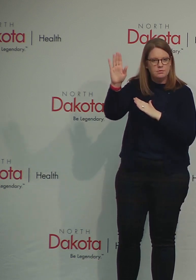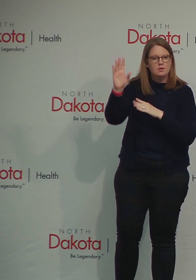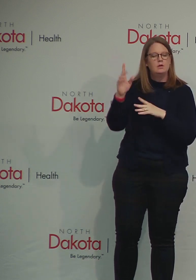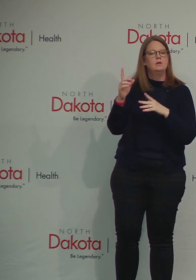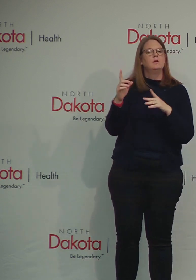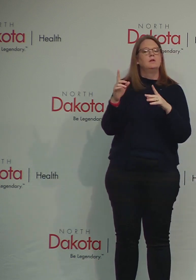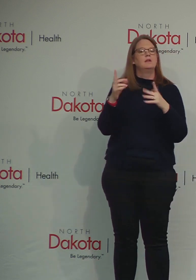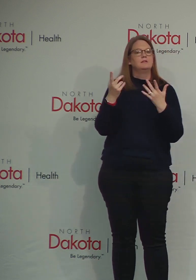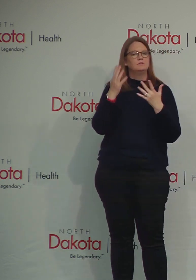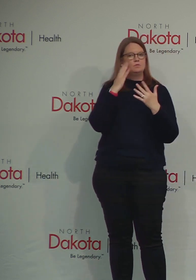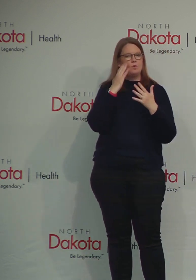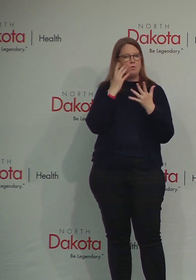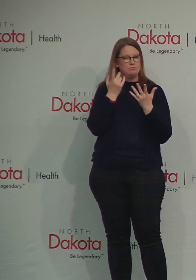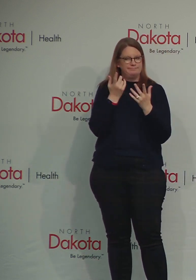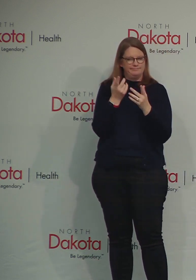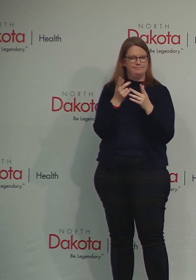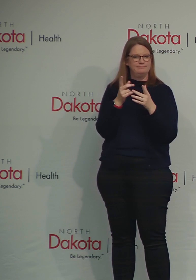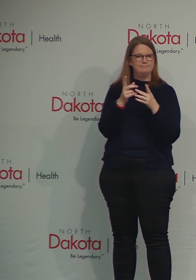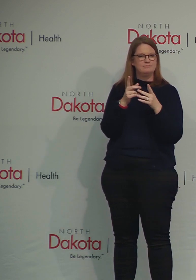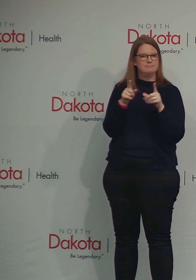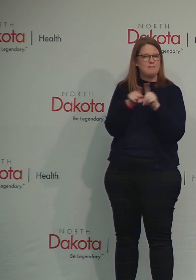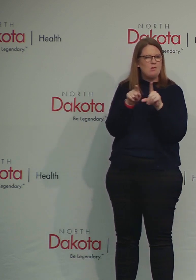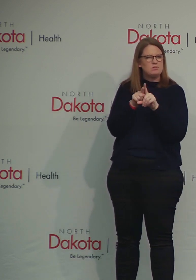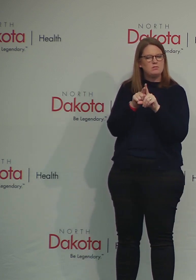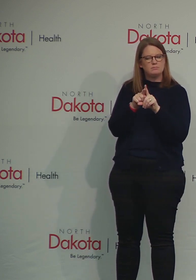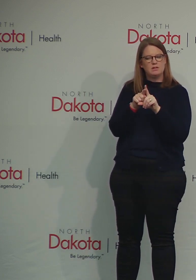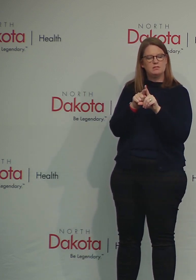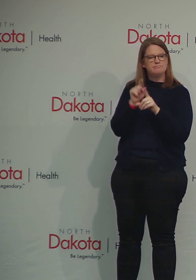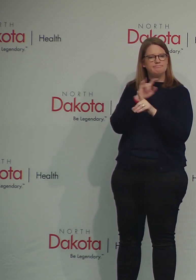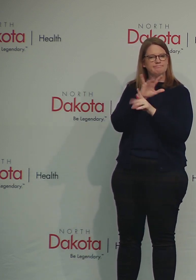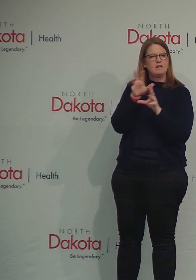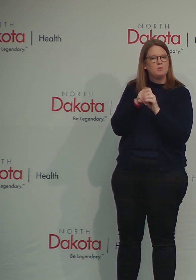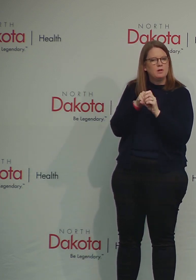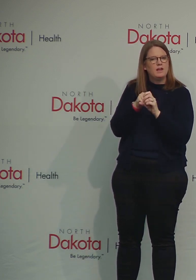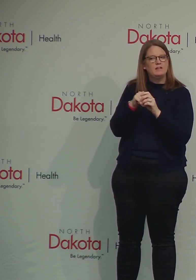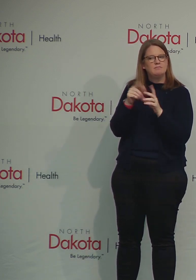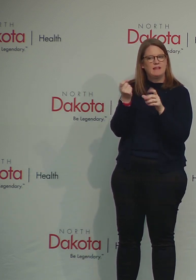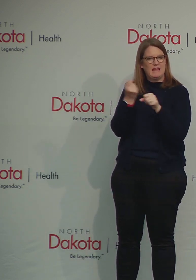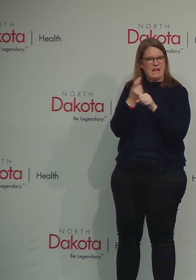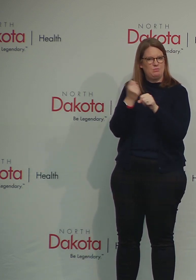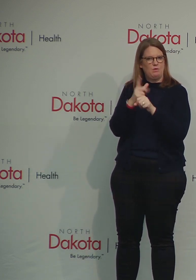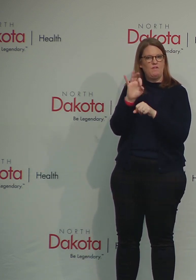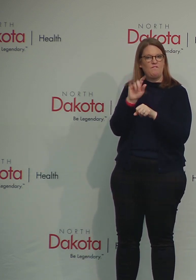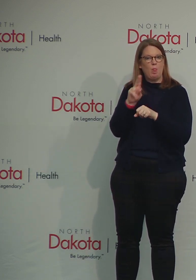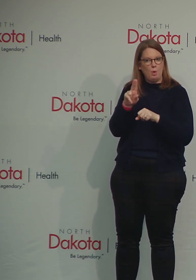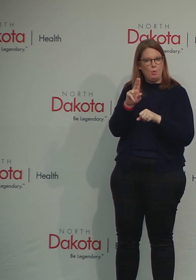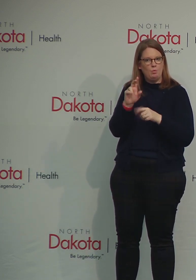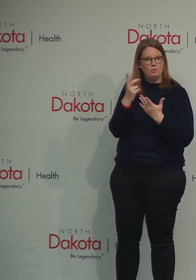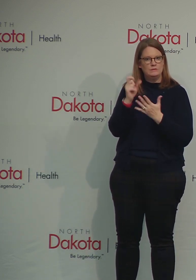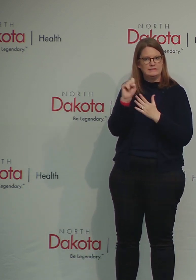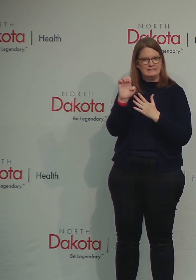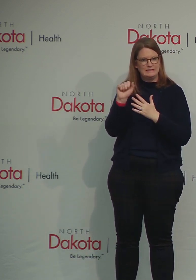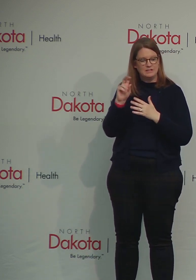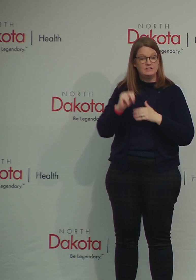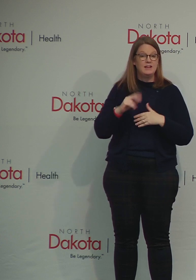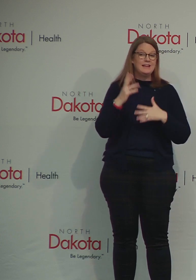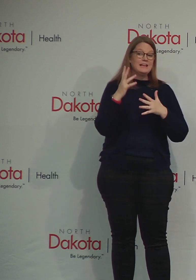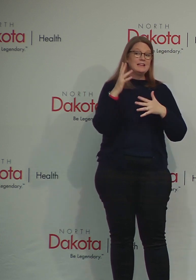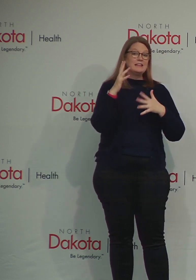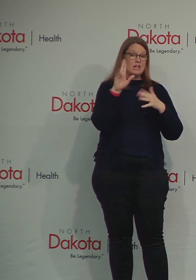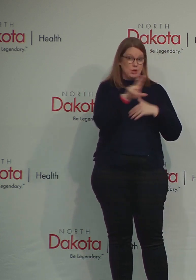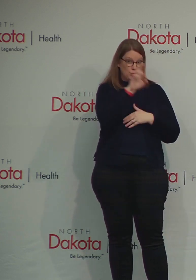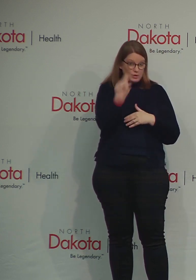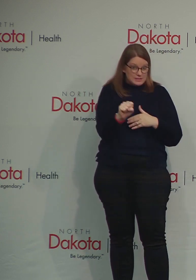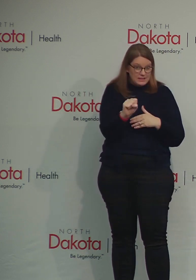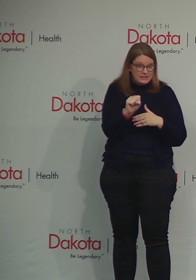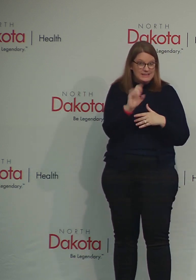the annual winter flu season. The national, meaning the entire U.S., 7-day moving average for